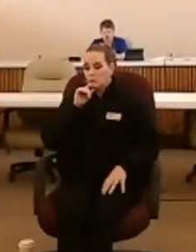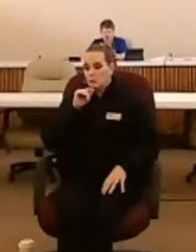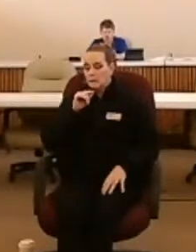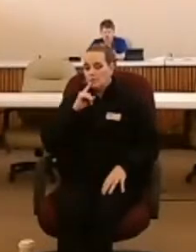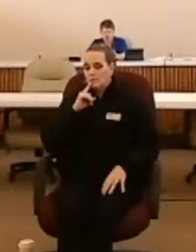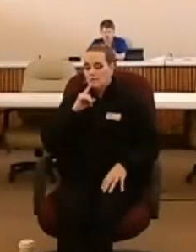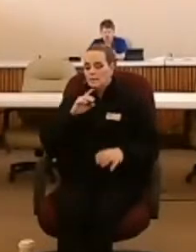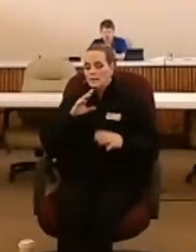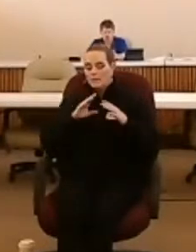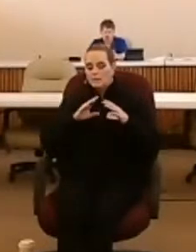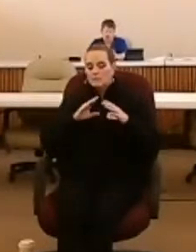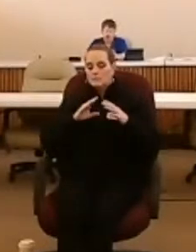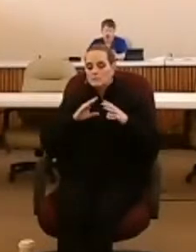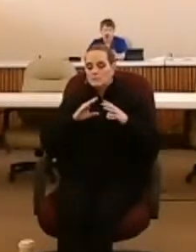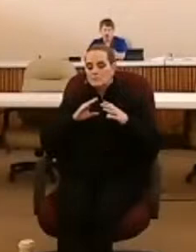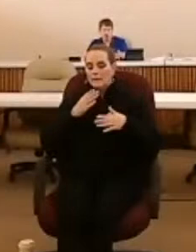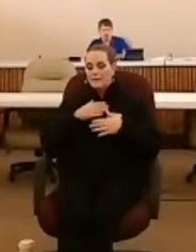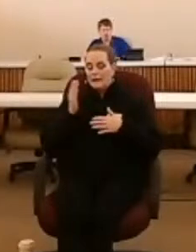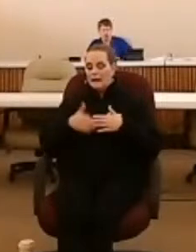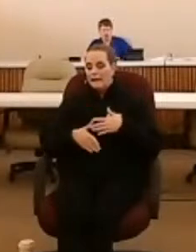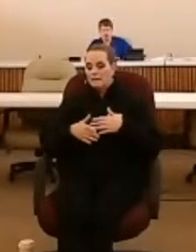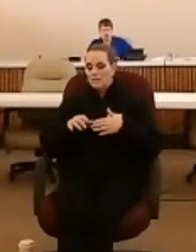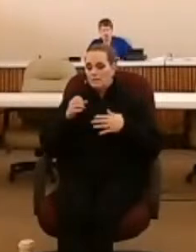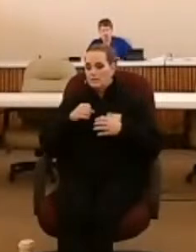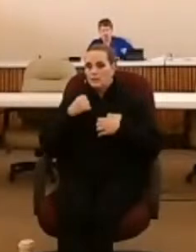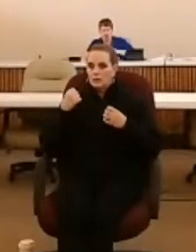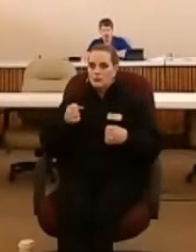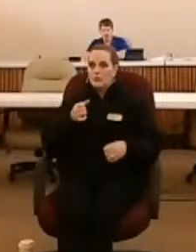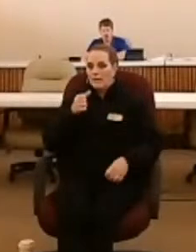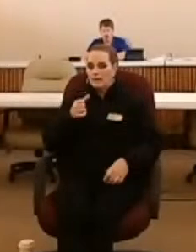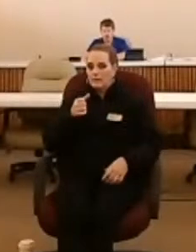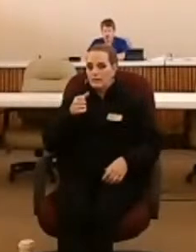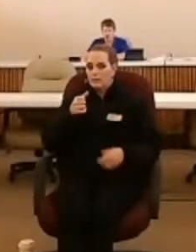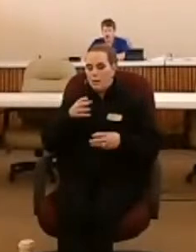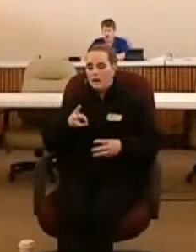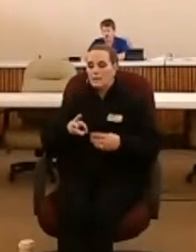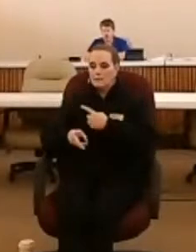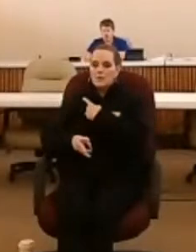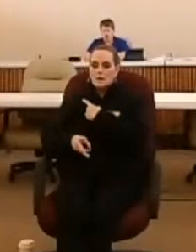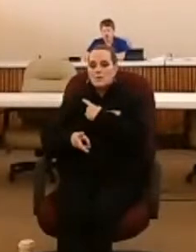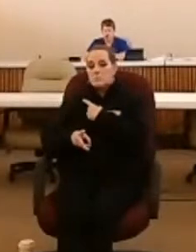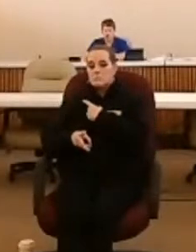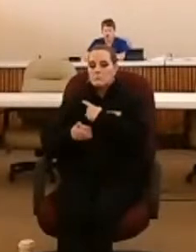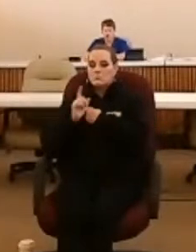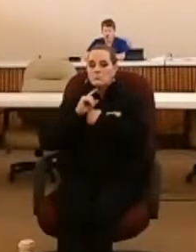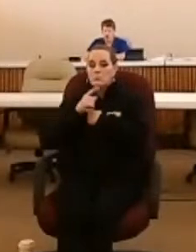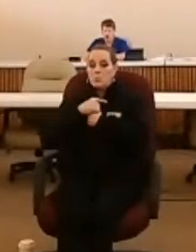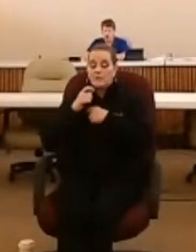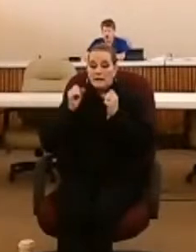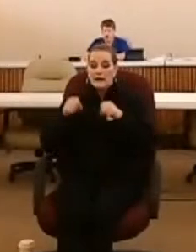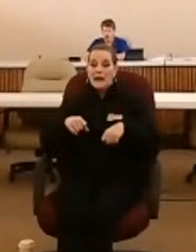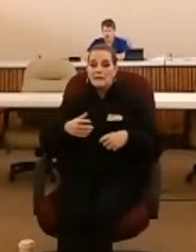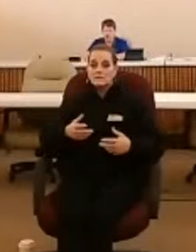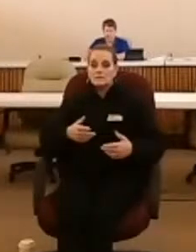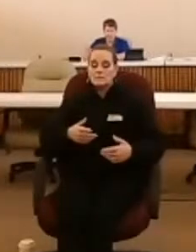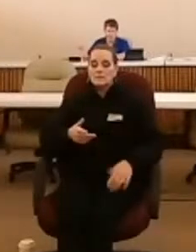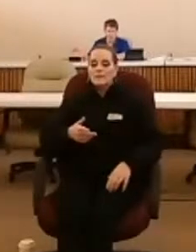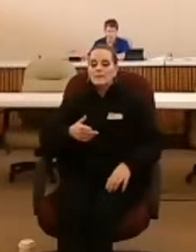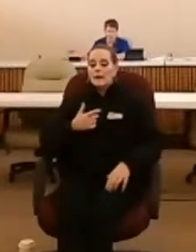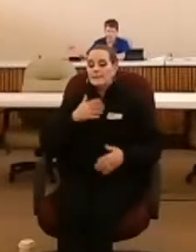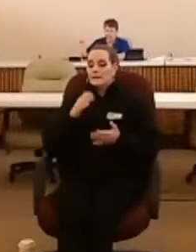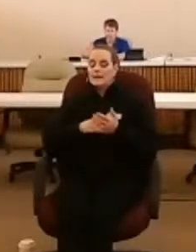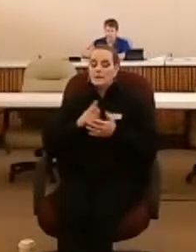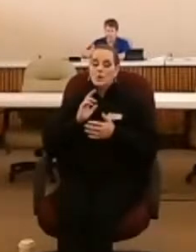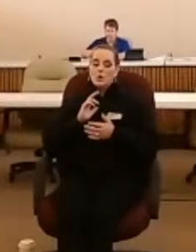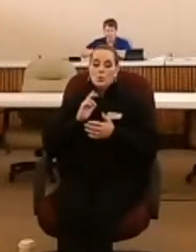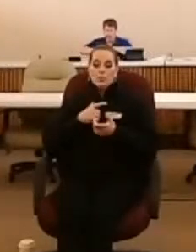driveways. We can ask the postmaster that they put them on individual. Yeah. Because again, we push the snow